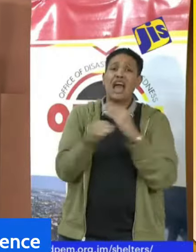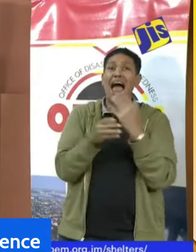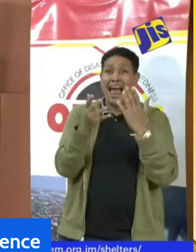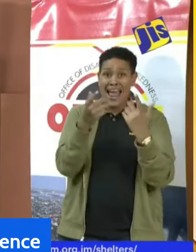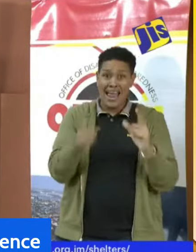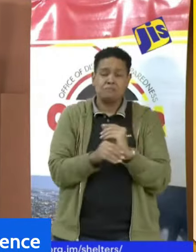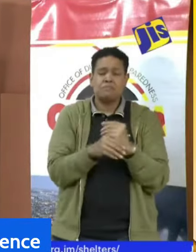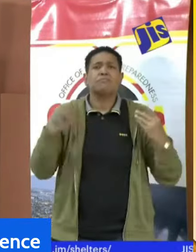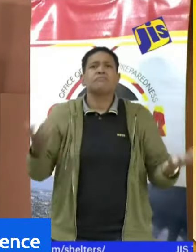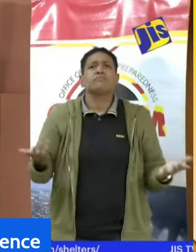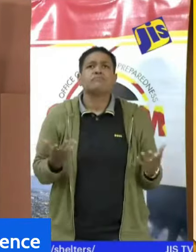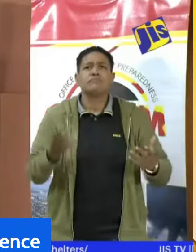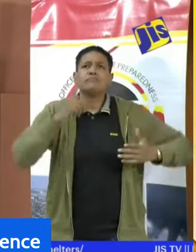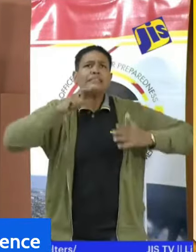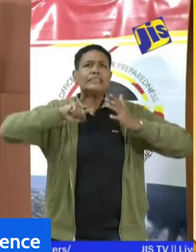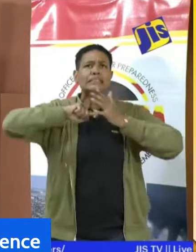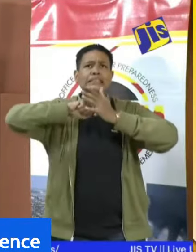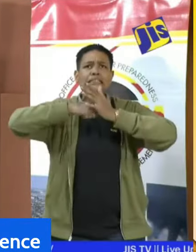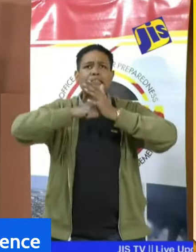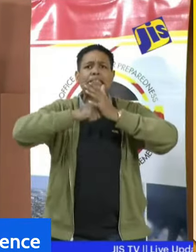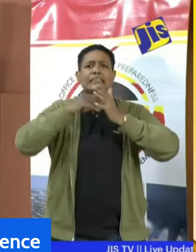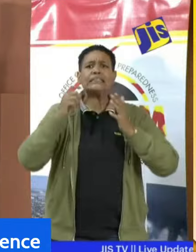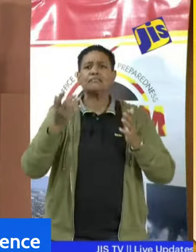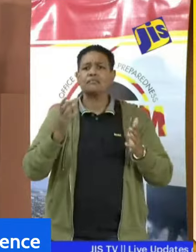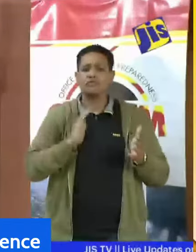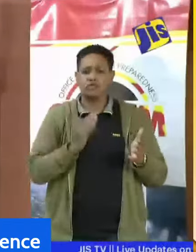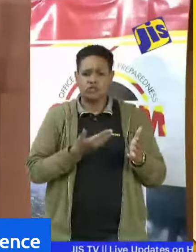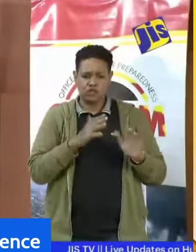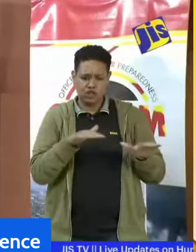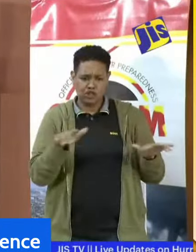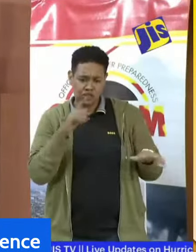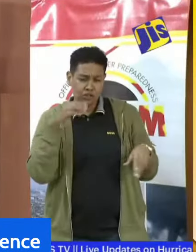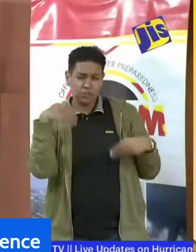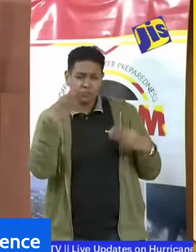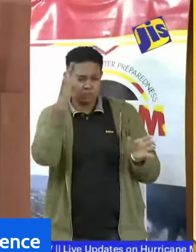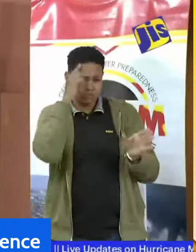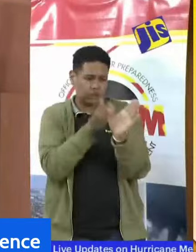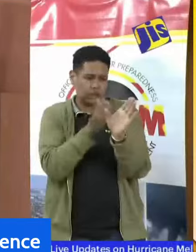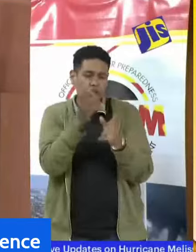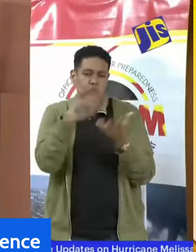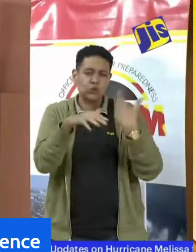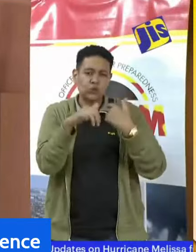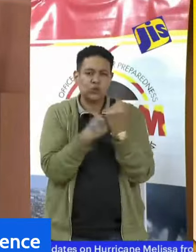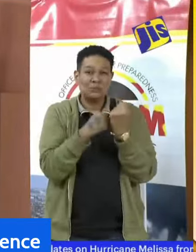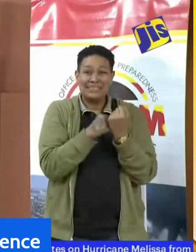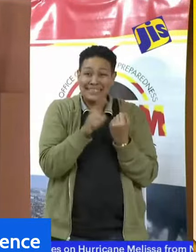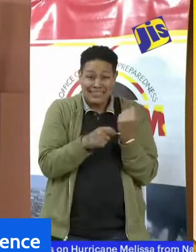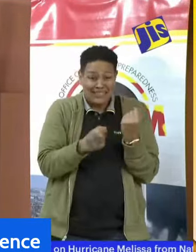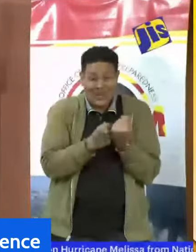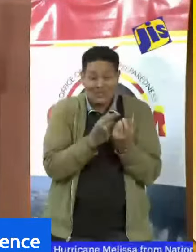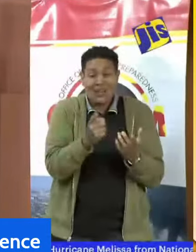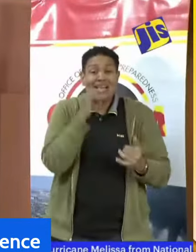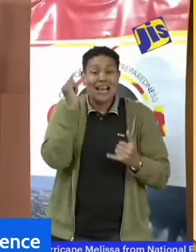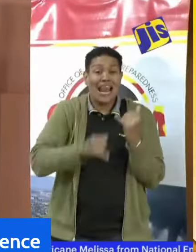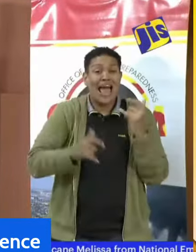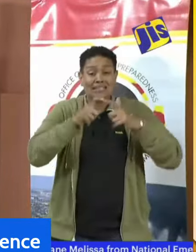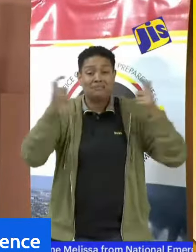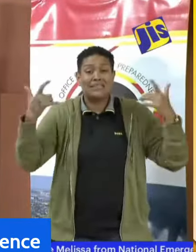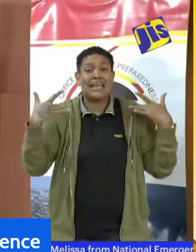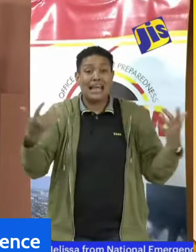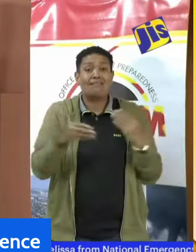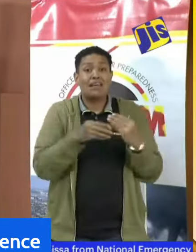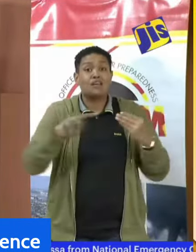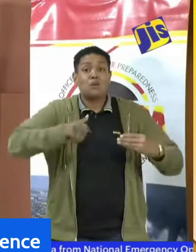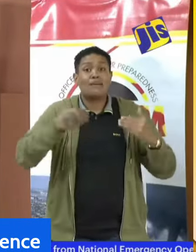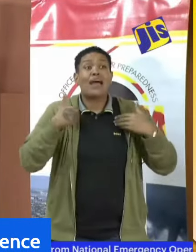the key to our children is to provide them with psychosocial support during this period. The last major event we've